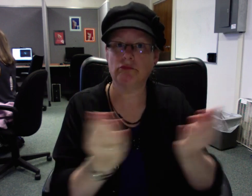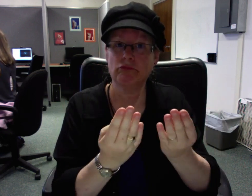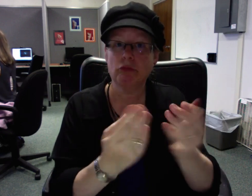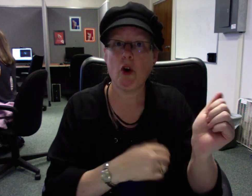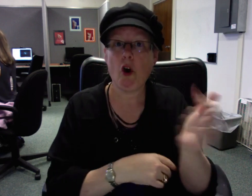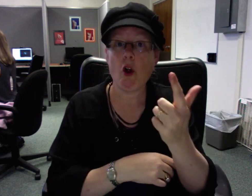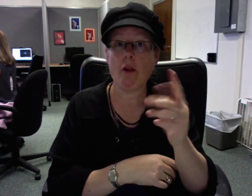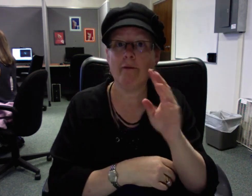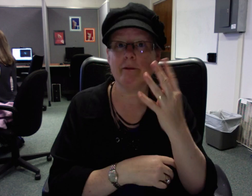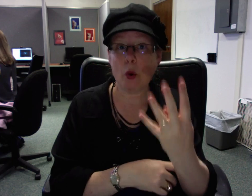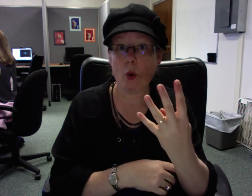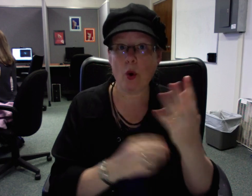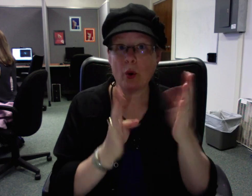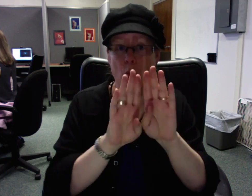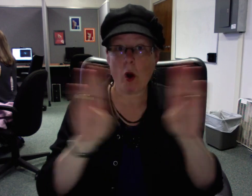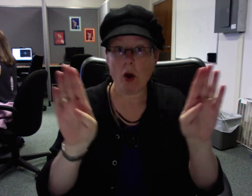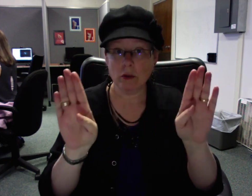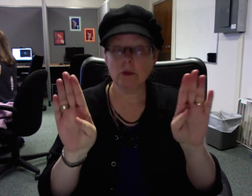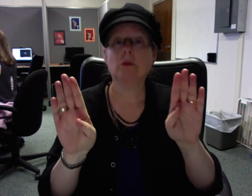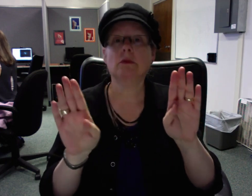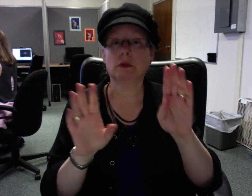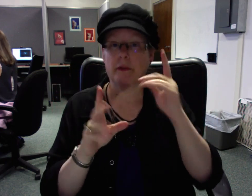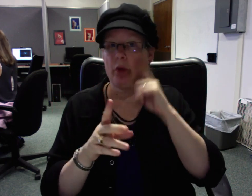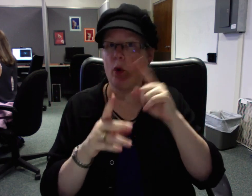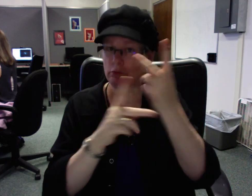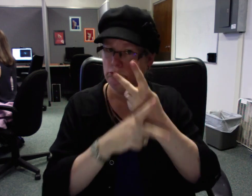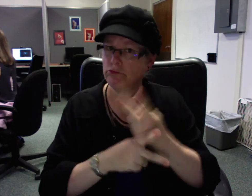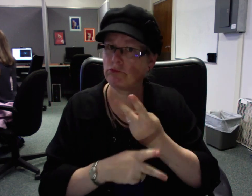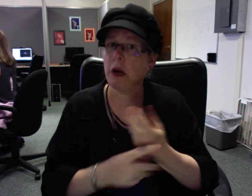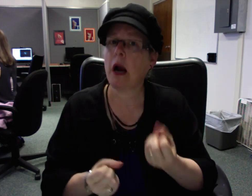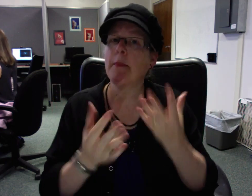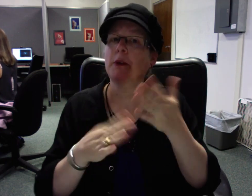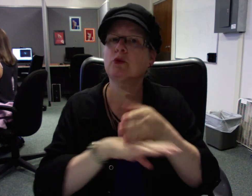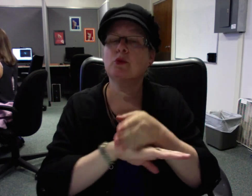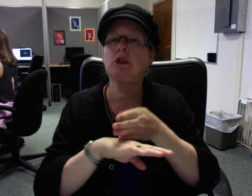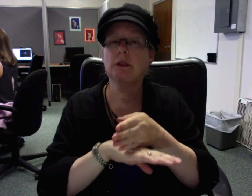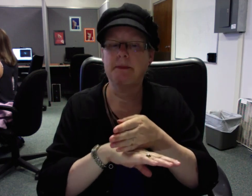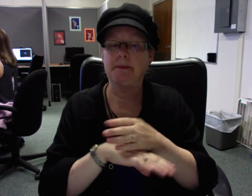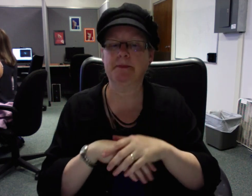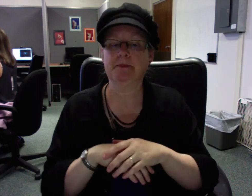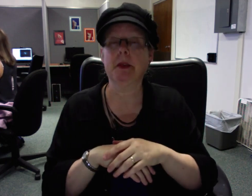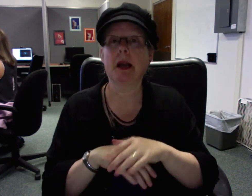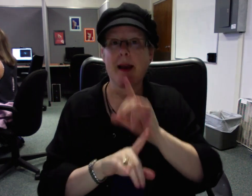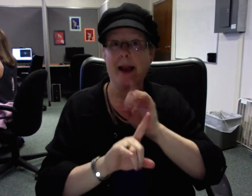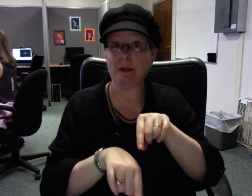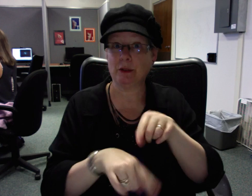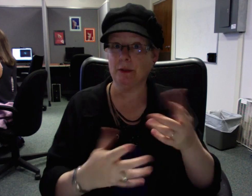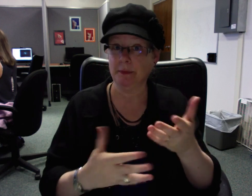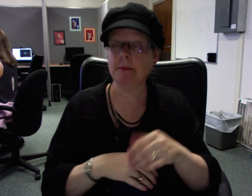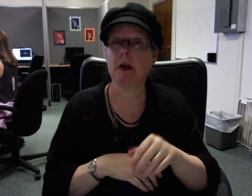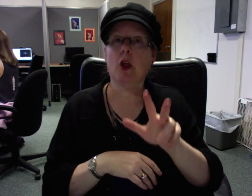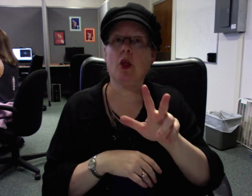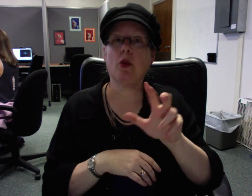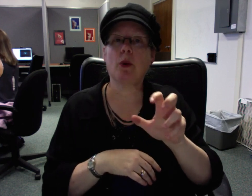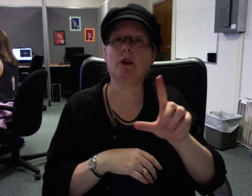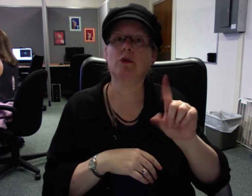But, like I said before, we now need to multiply this number to get the